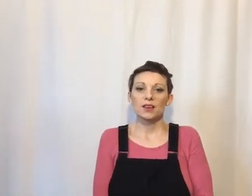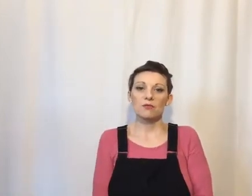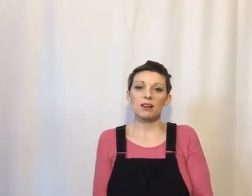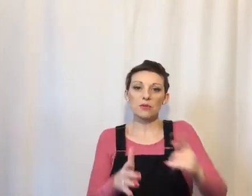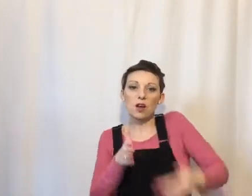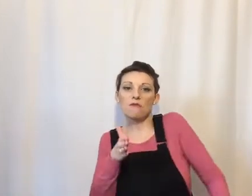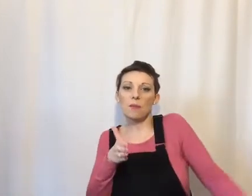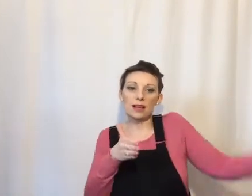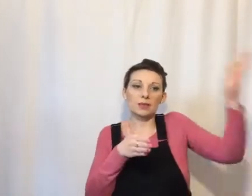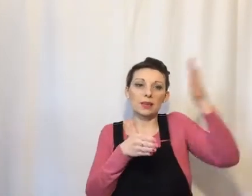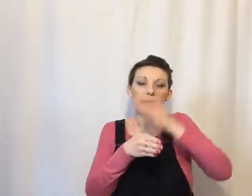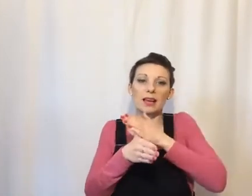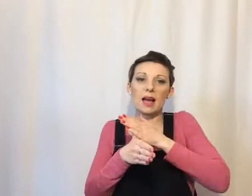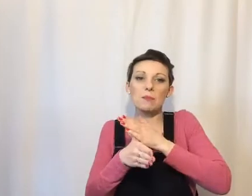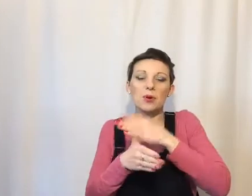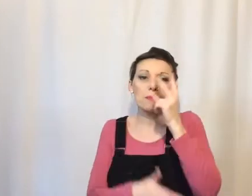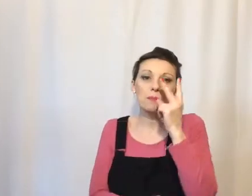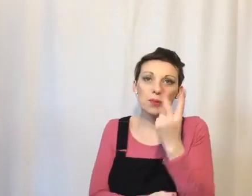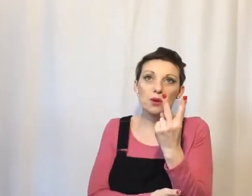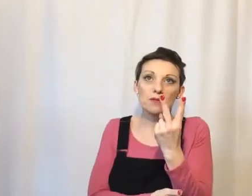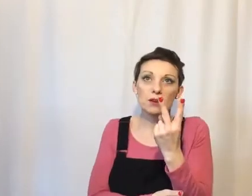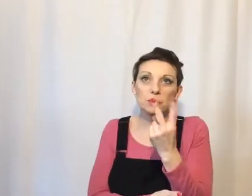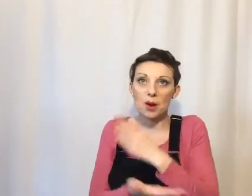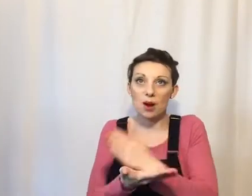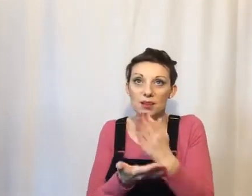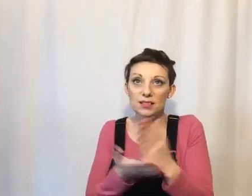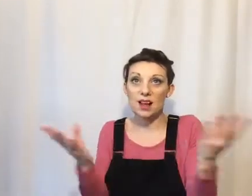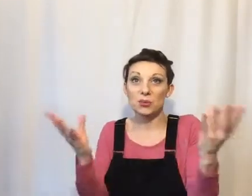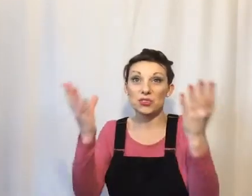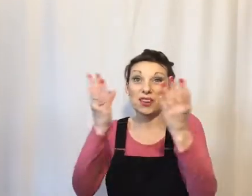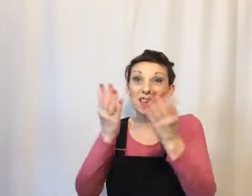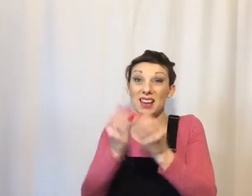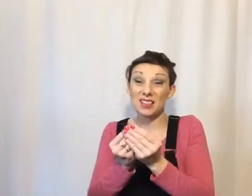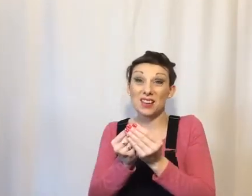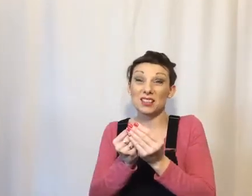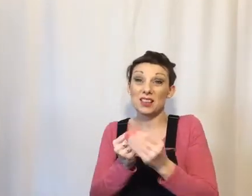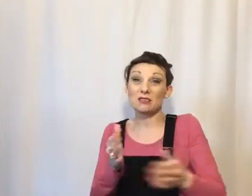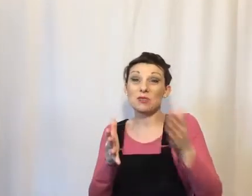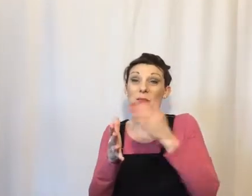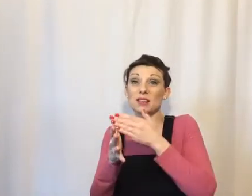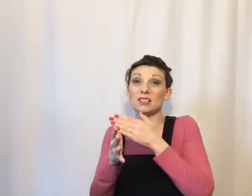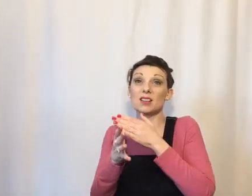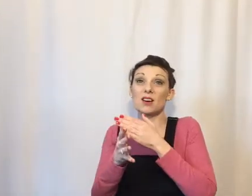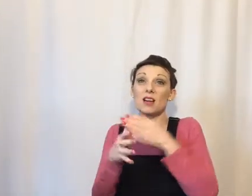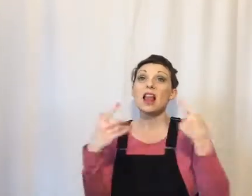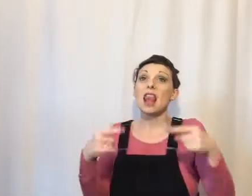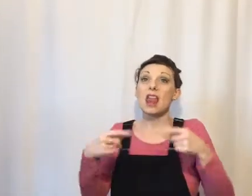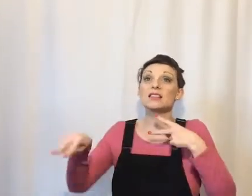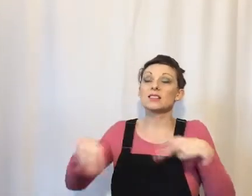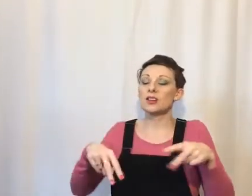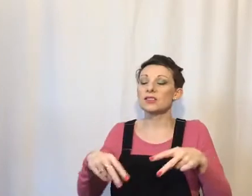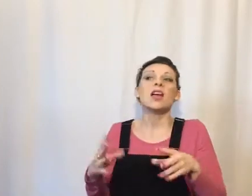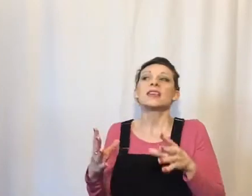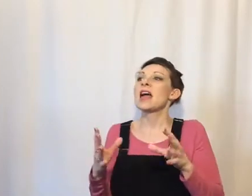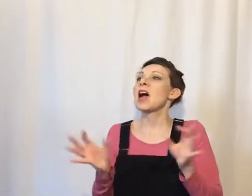right, if we go right back to the beginning and put both those parts now together, so that's right back to the start. Without intro. Let's dance. Yeah,